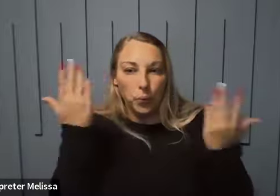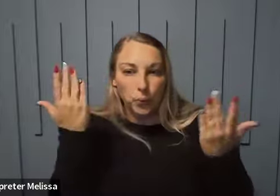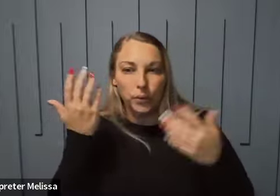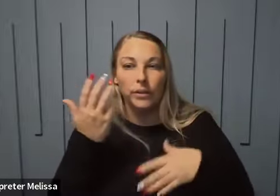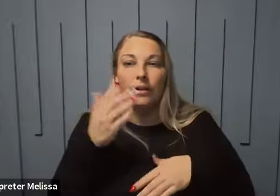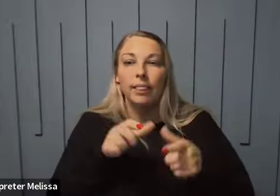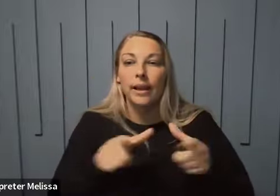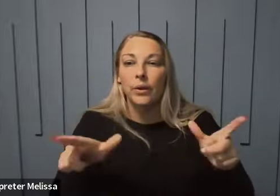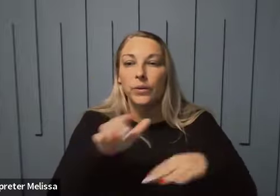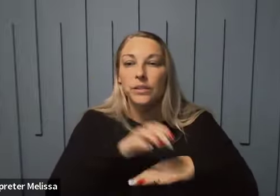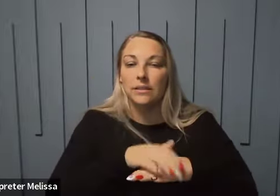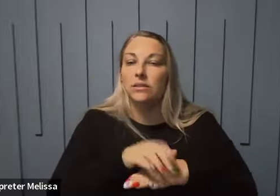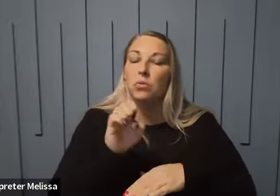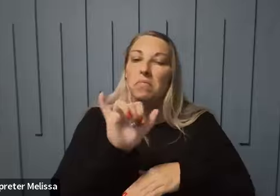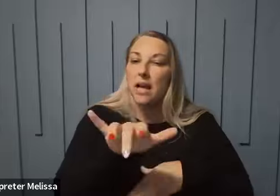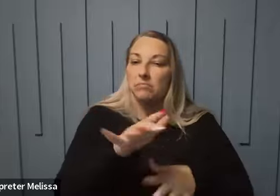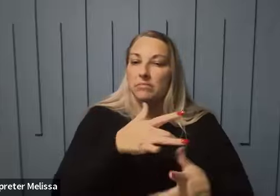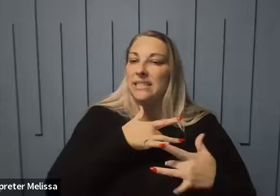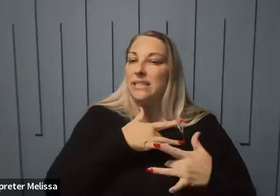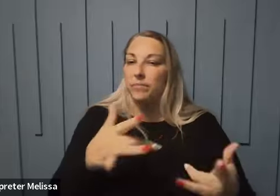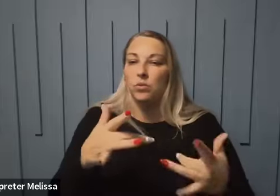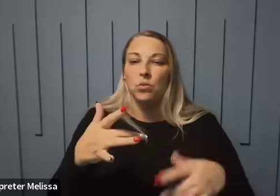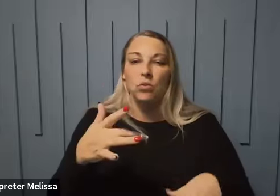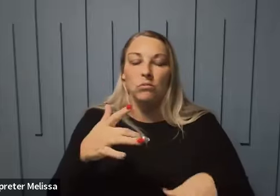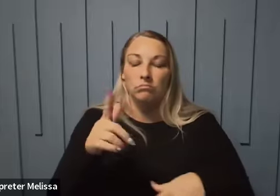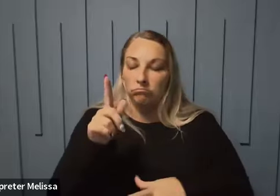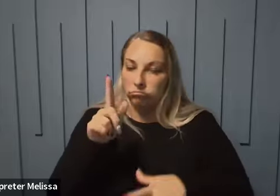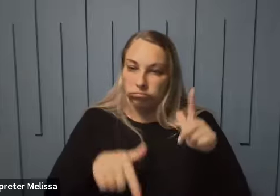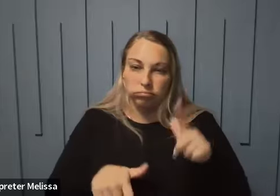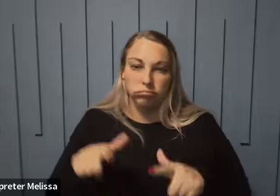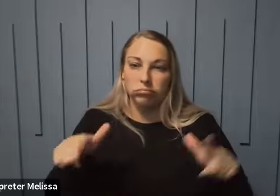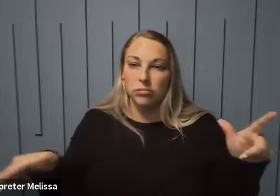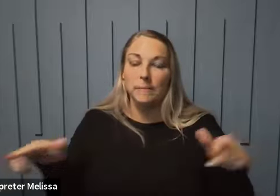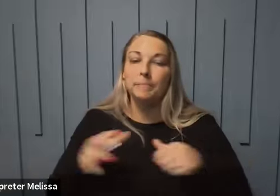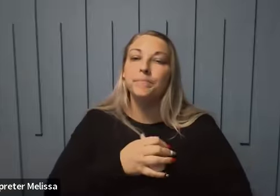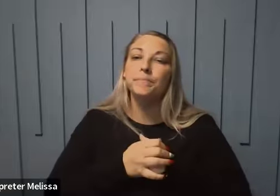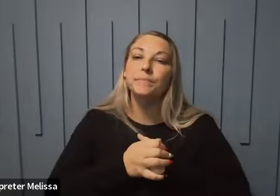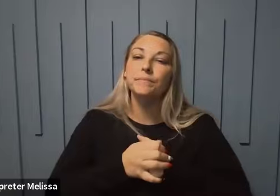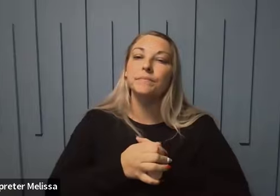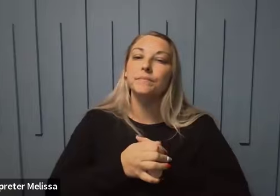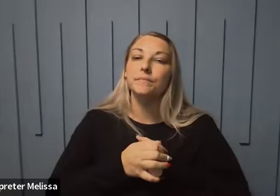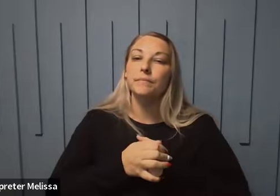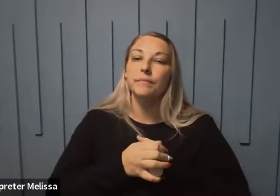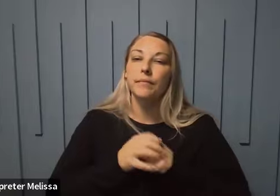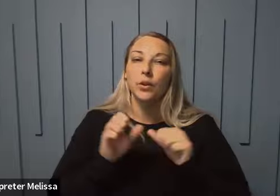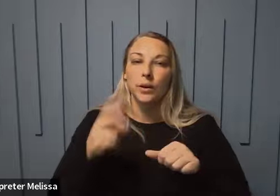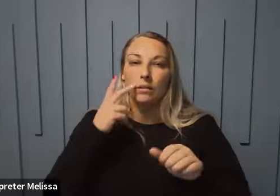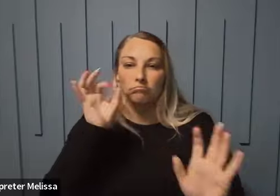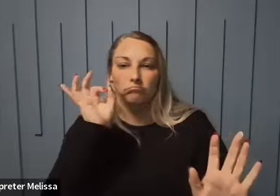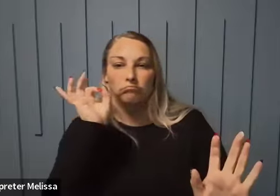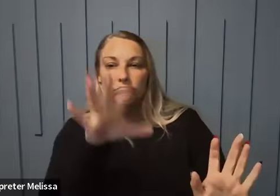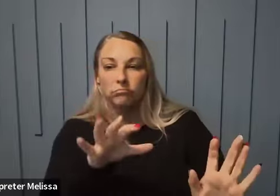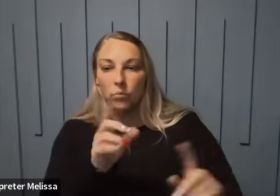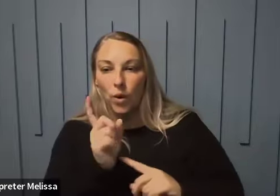very typical look at what we see. And as you can see, six. And just give you